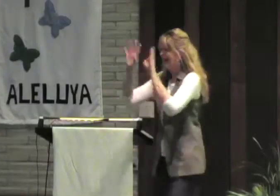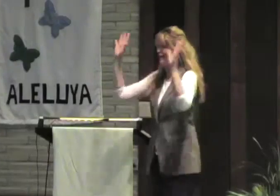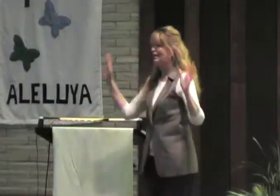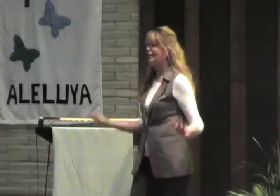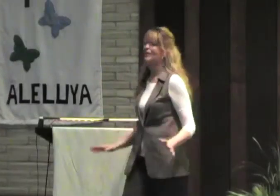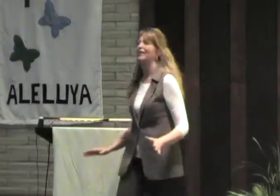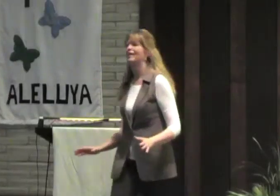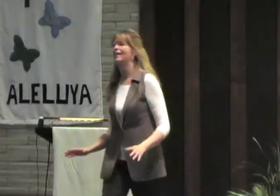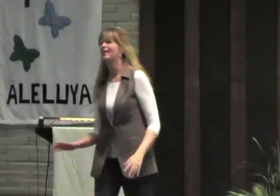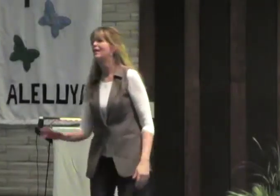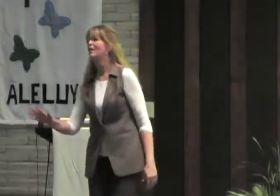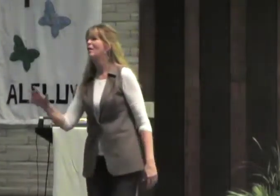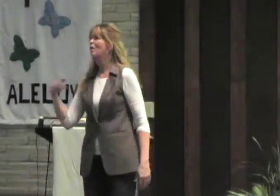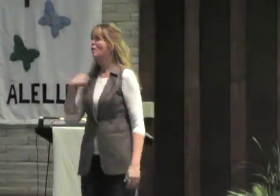I hope that's clear.